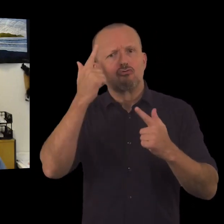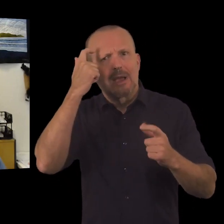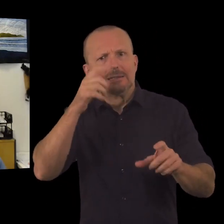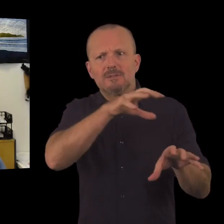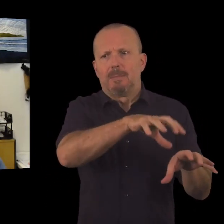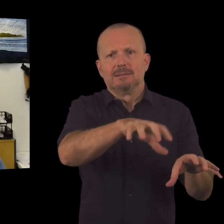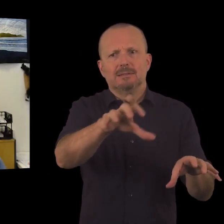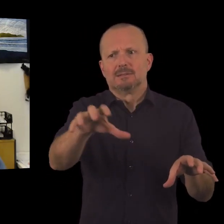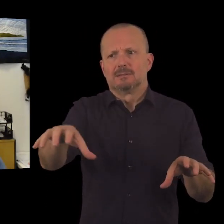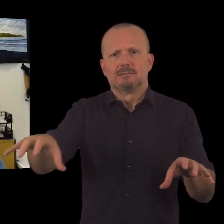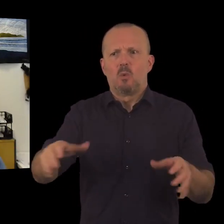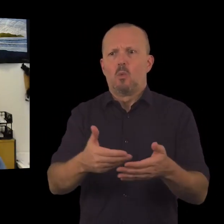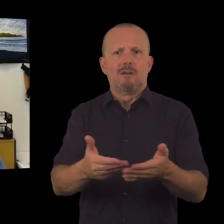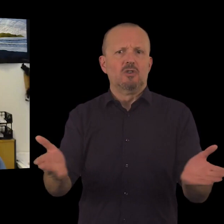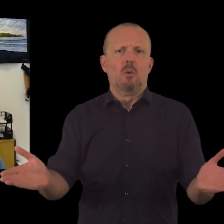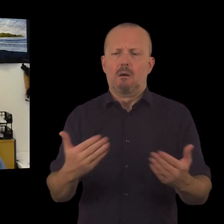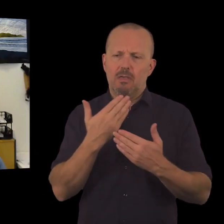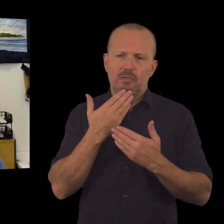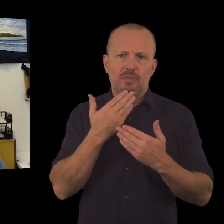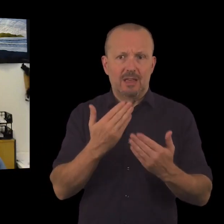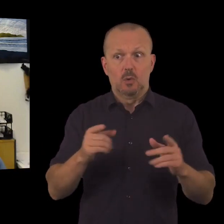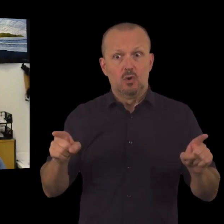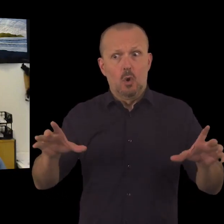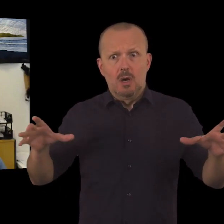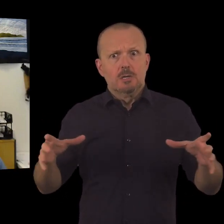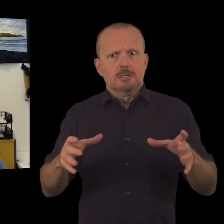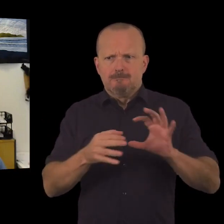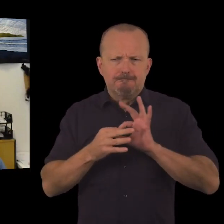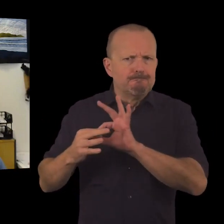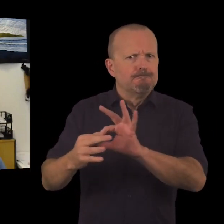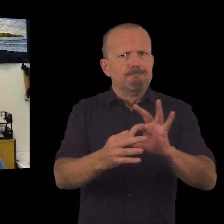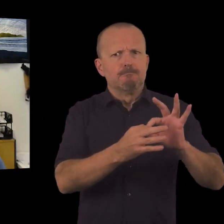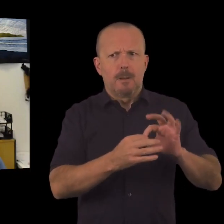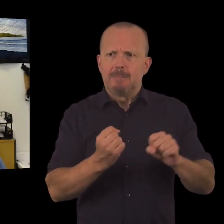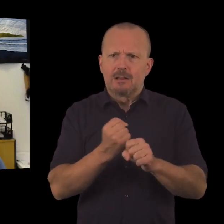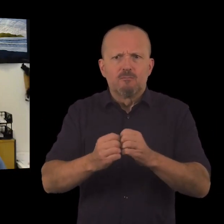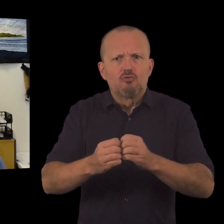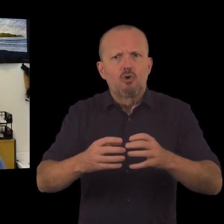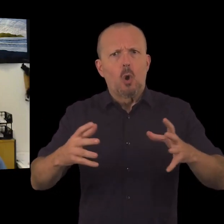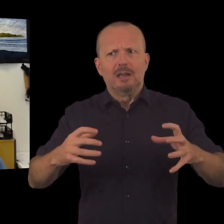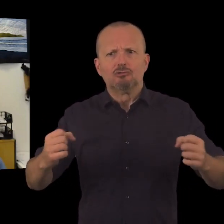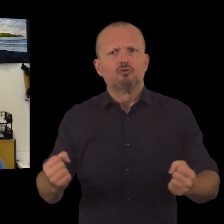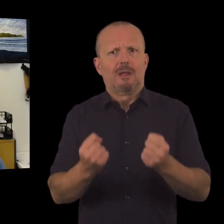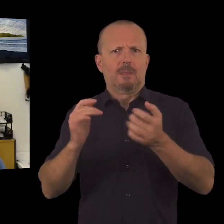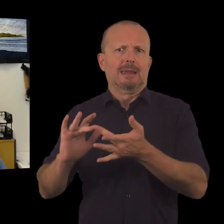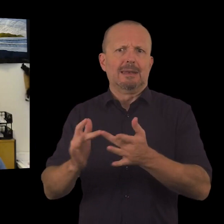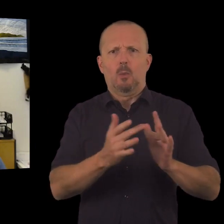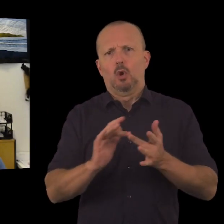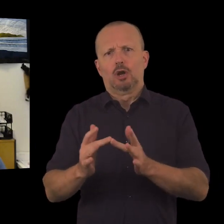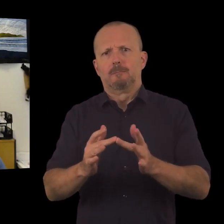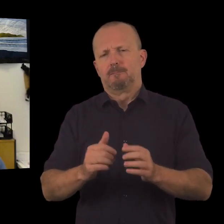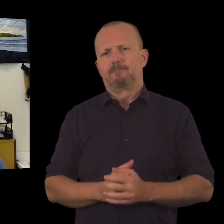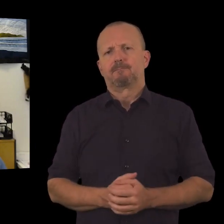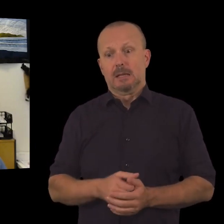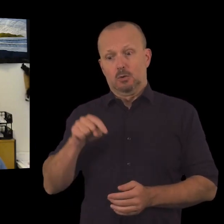spaces, wherever you are. You make up this growing and strengthening network. I overheard someone say